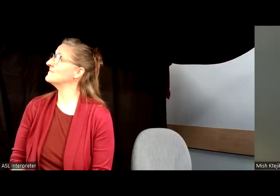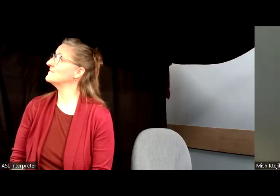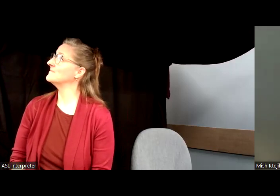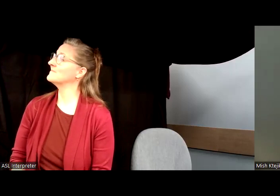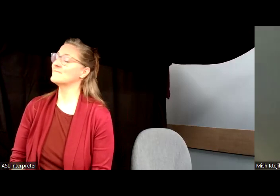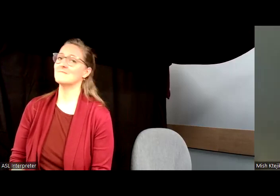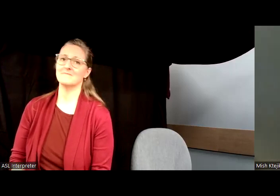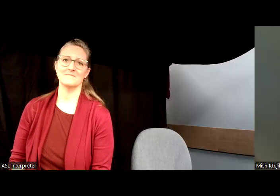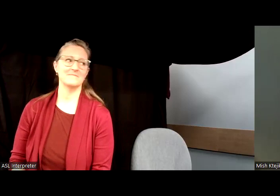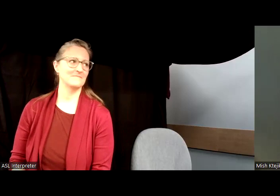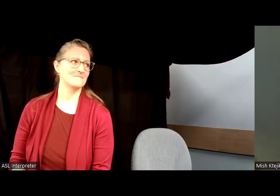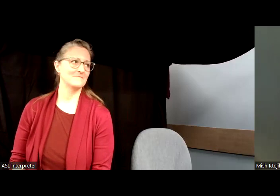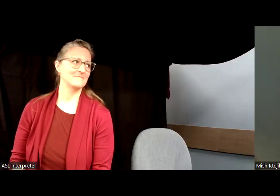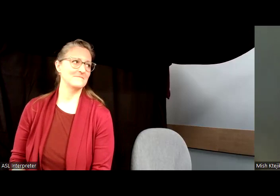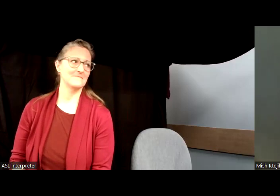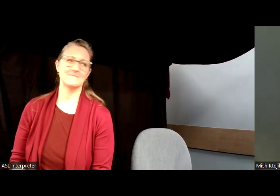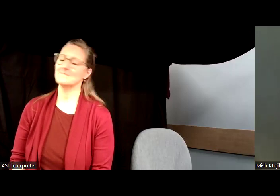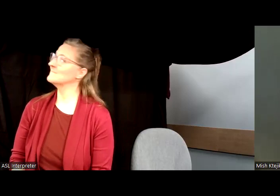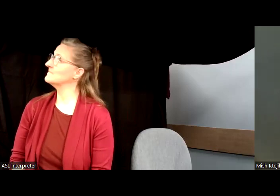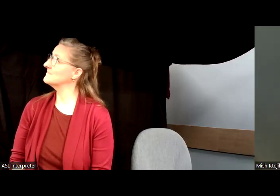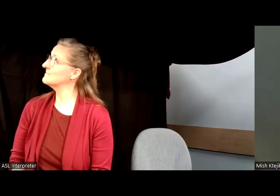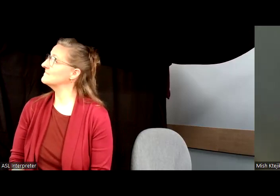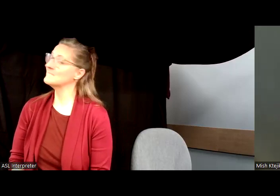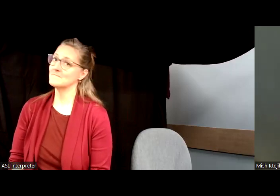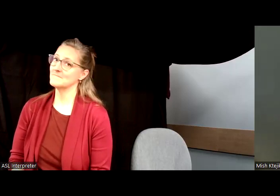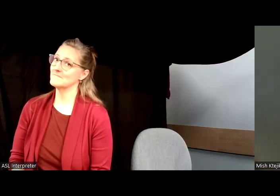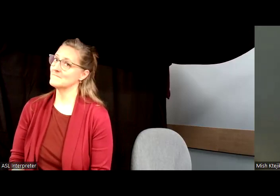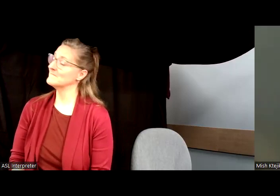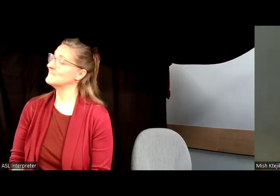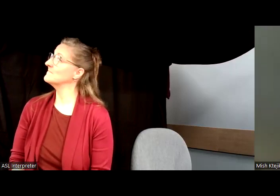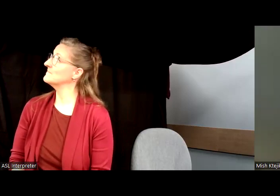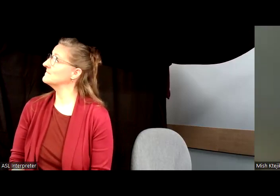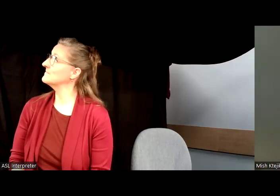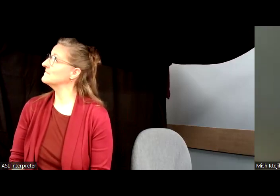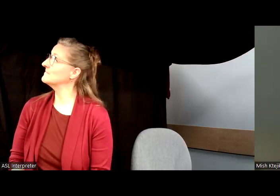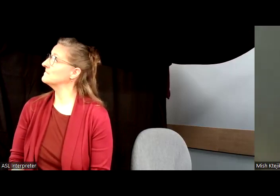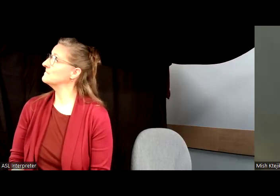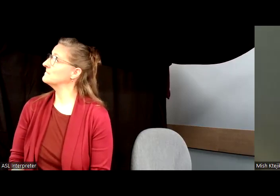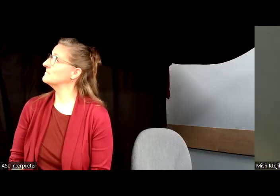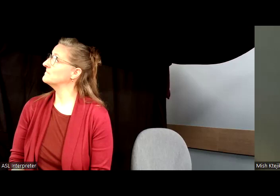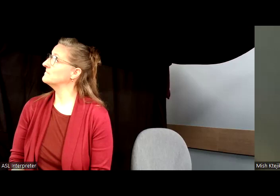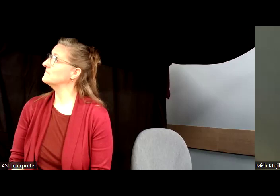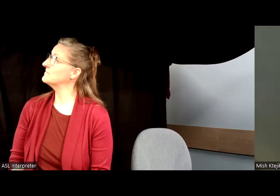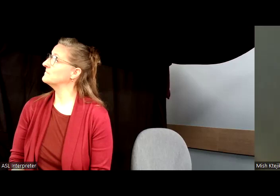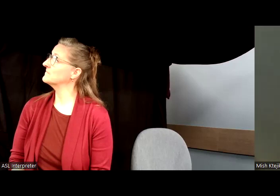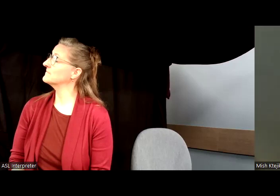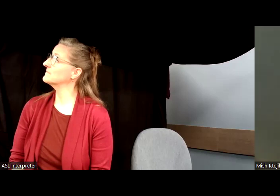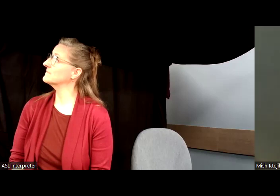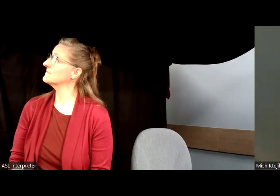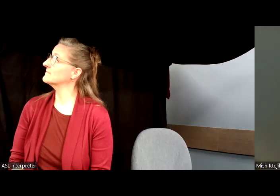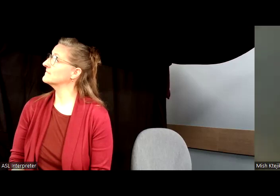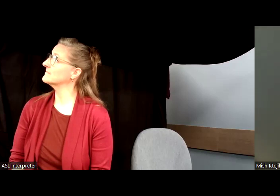So I want to make sure that I'm understanding clearly. So if we have the proposed